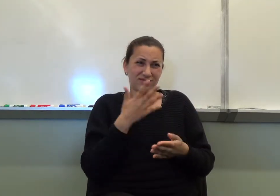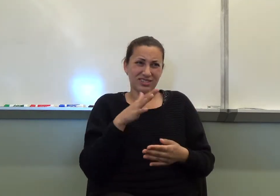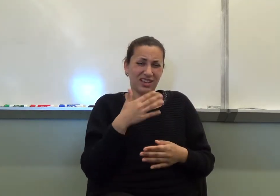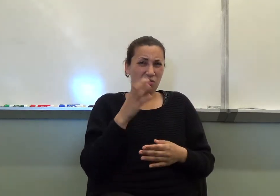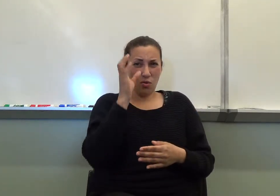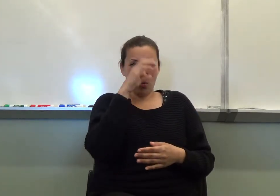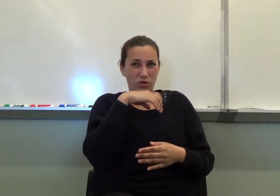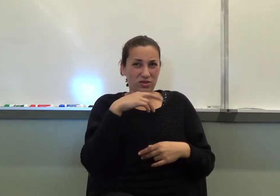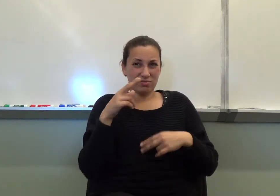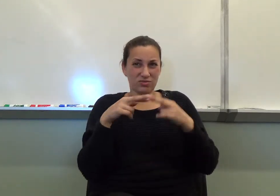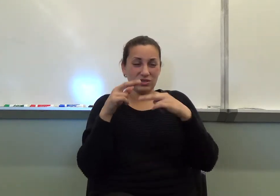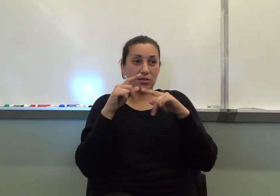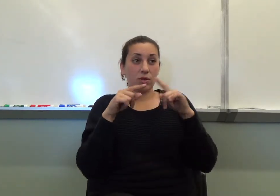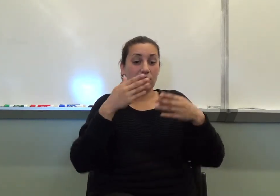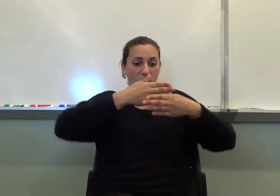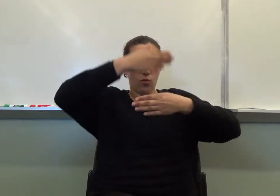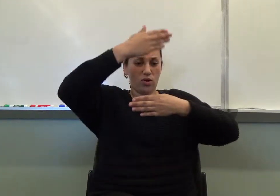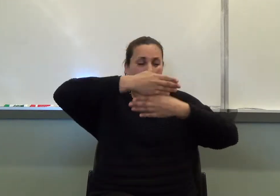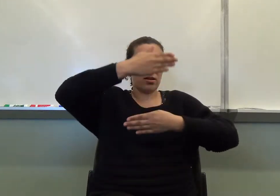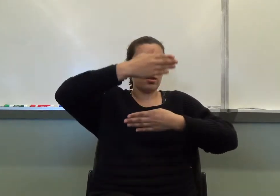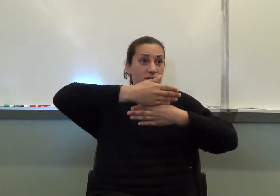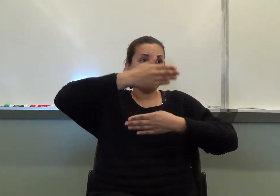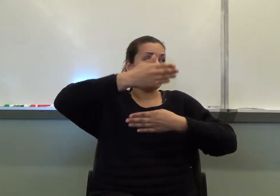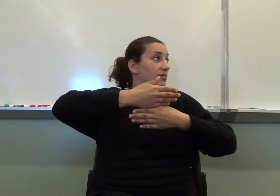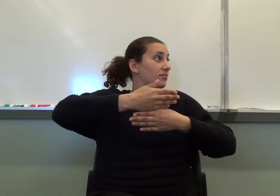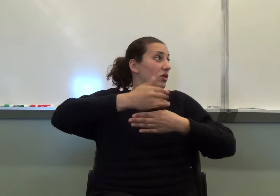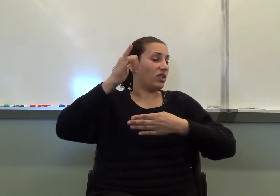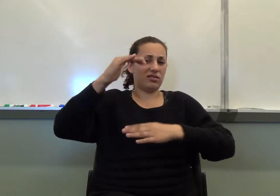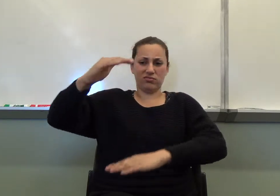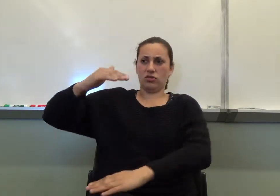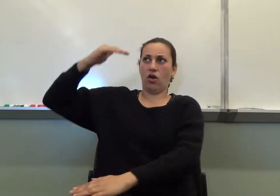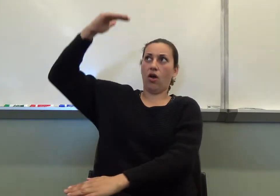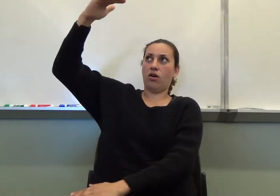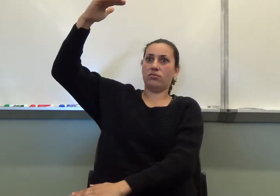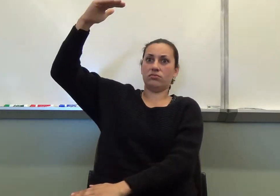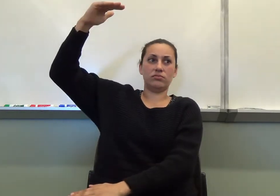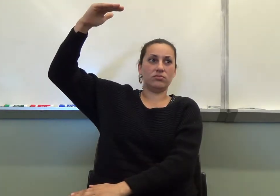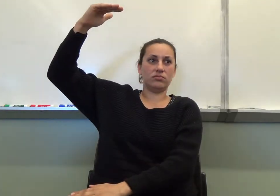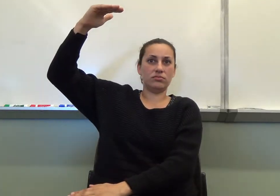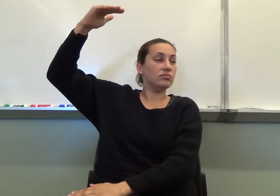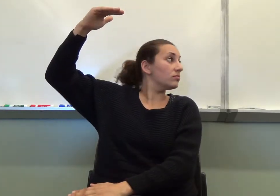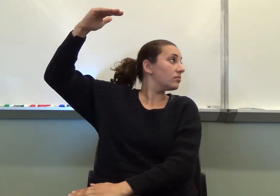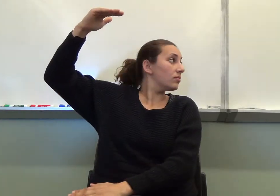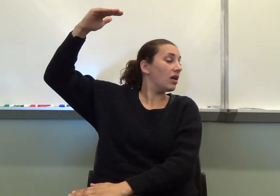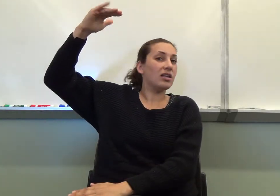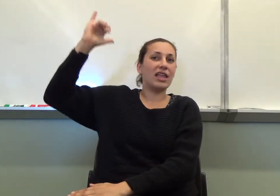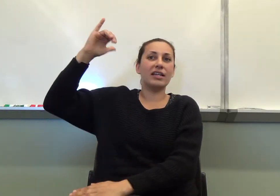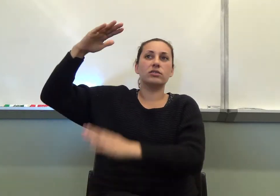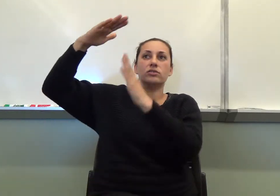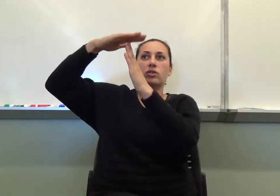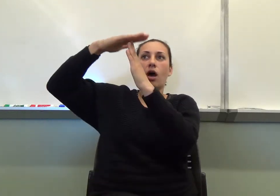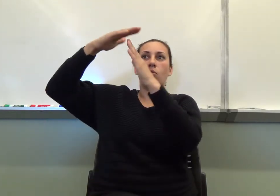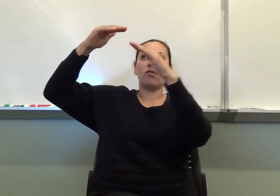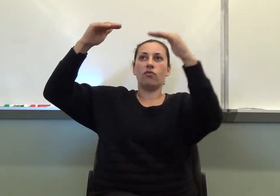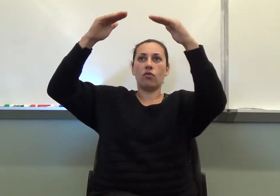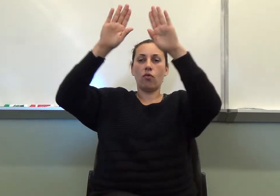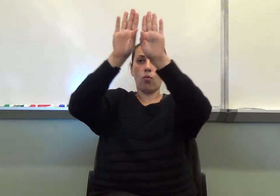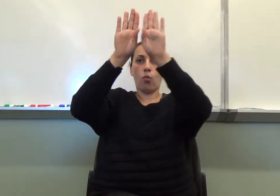building. The windows are about that tall, and they only go above at the top of the wall. So there's very little light